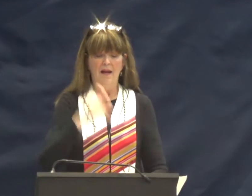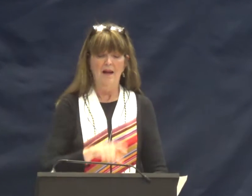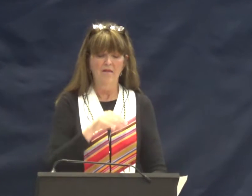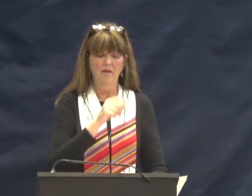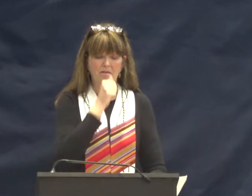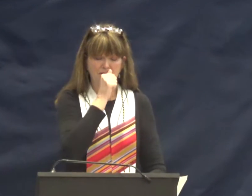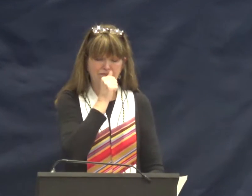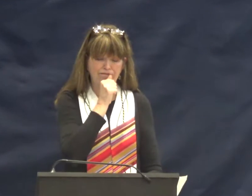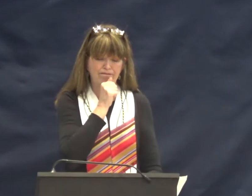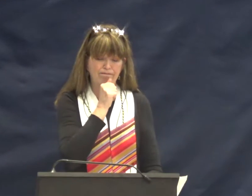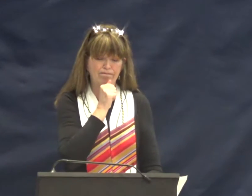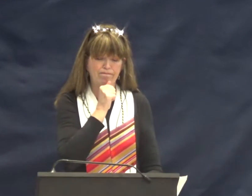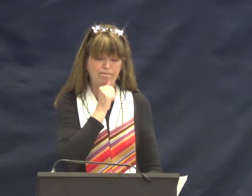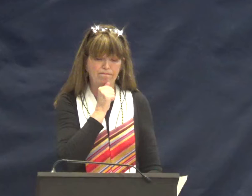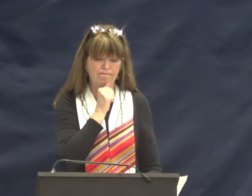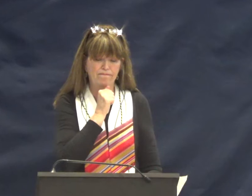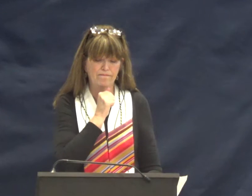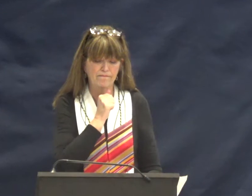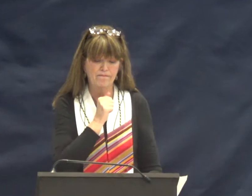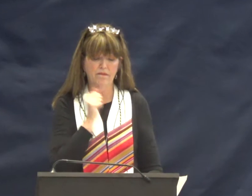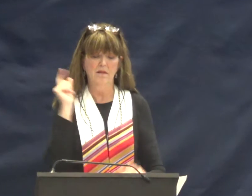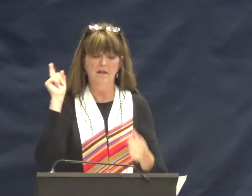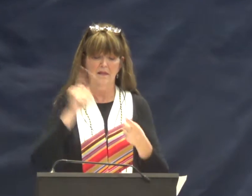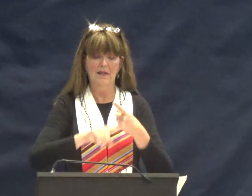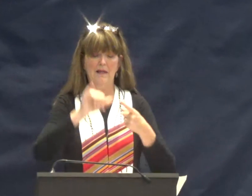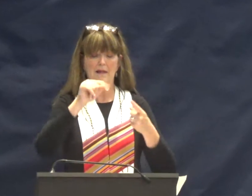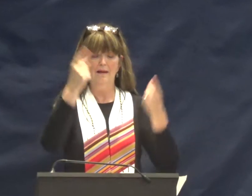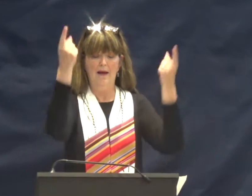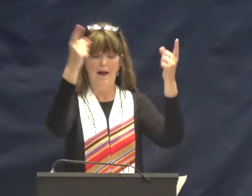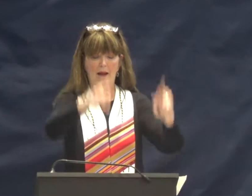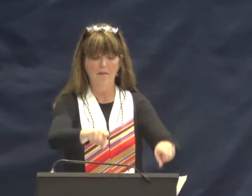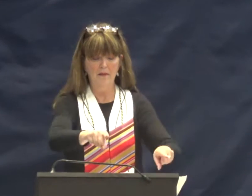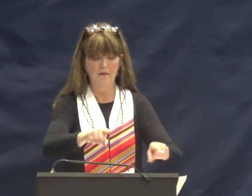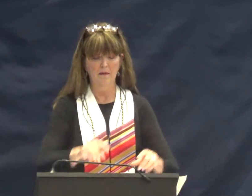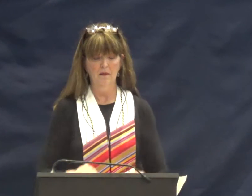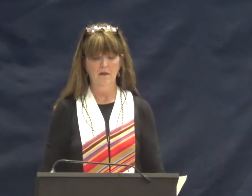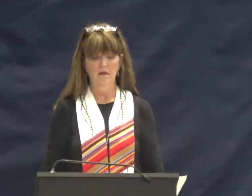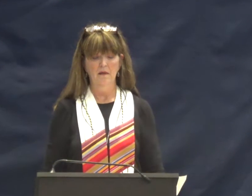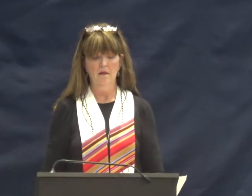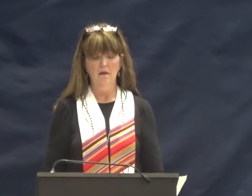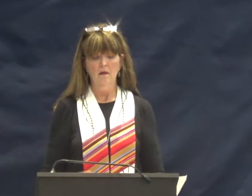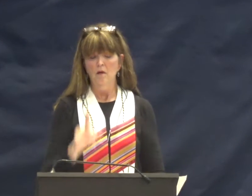baptized, and what constraint I am under until it is completed.